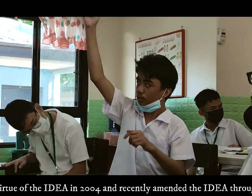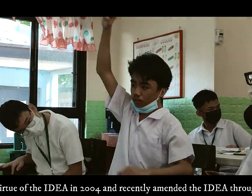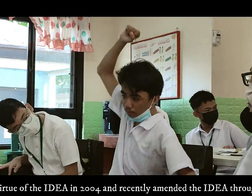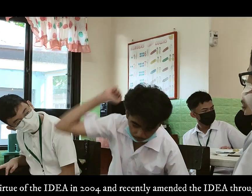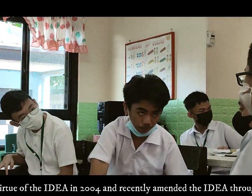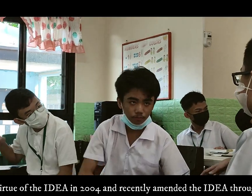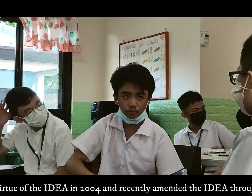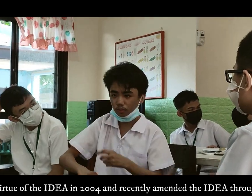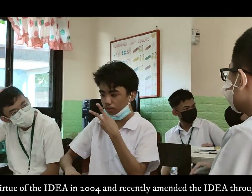IDEA through Public Law